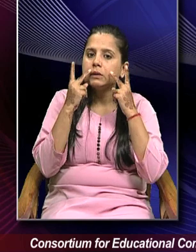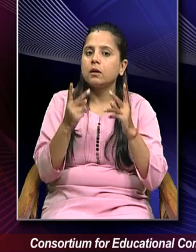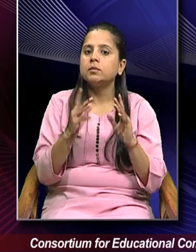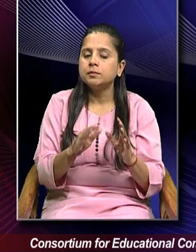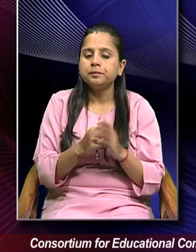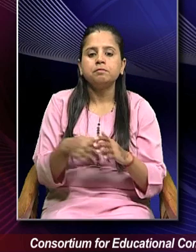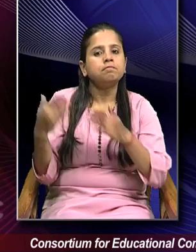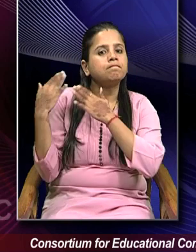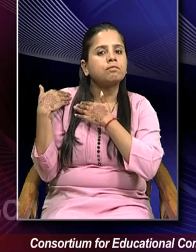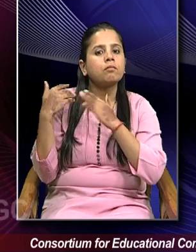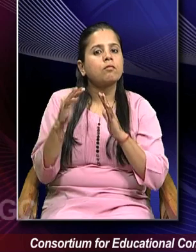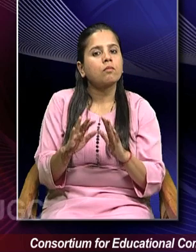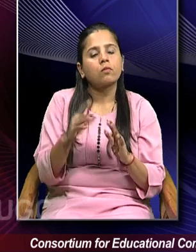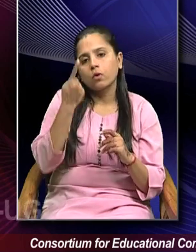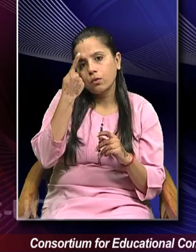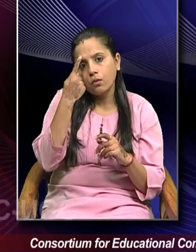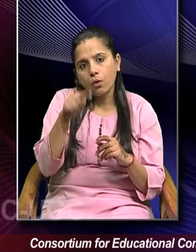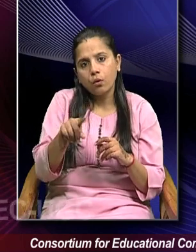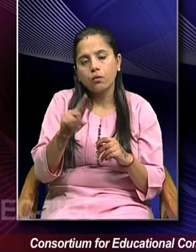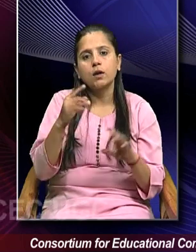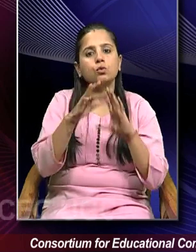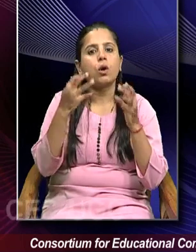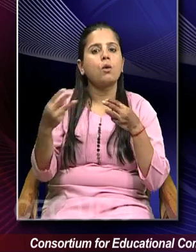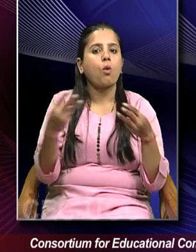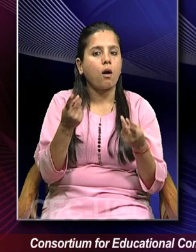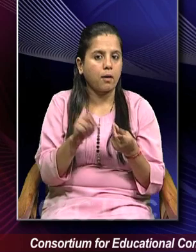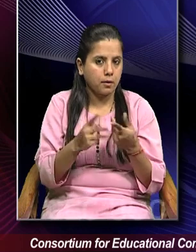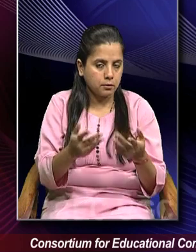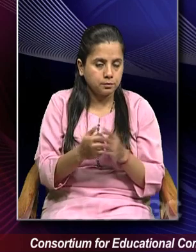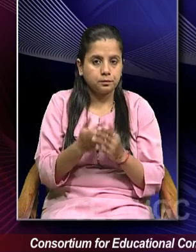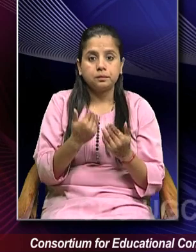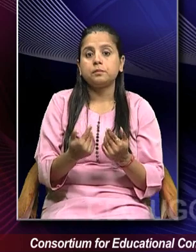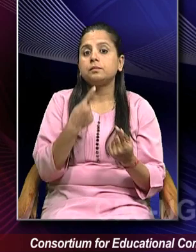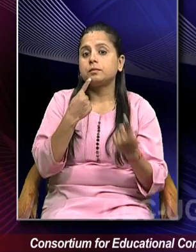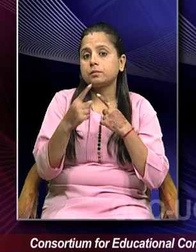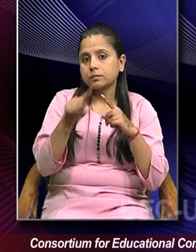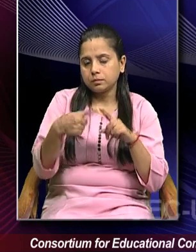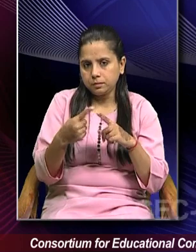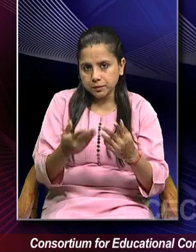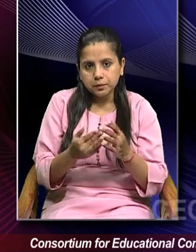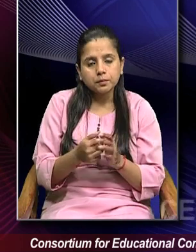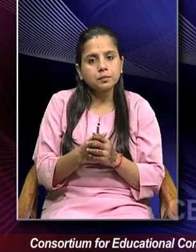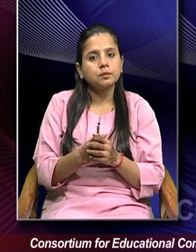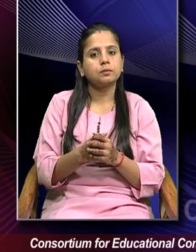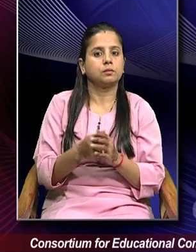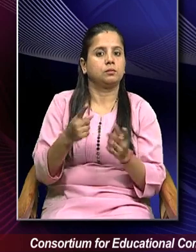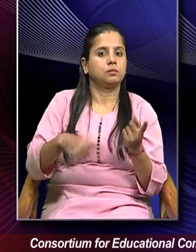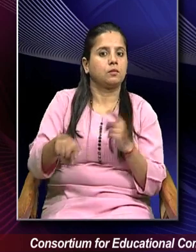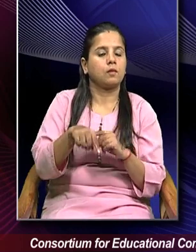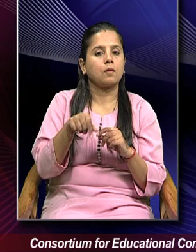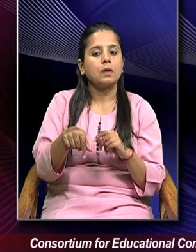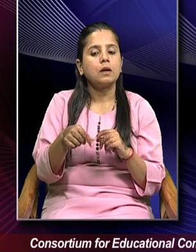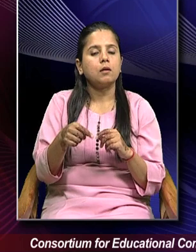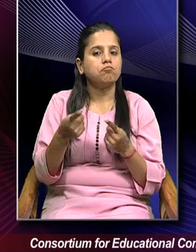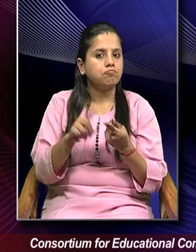as responsible for the First World War. And when we talk about this kind of an